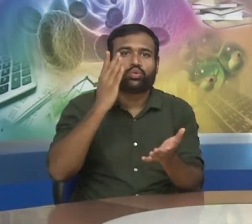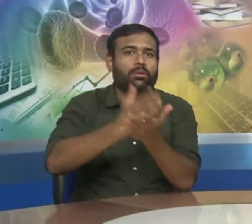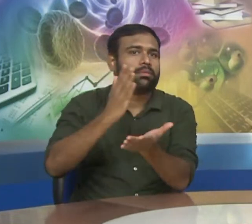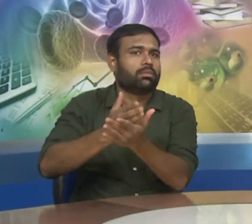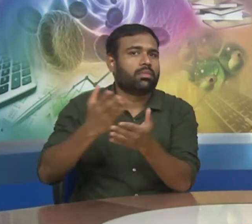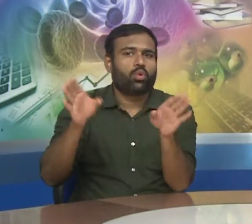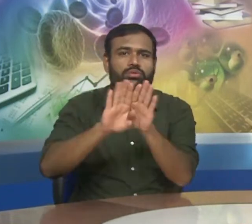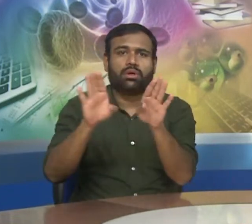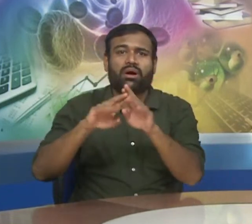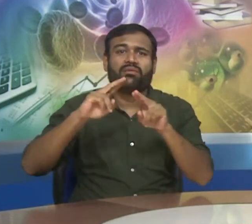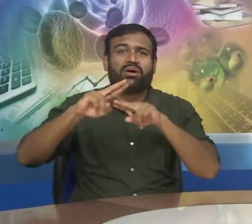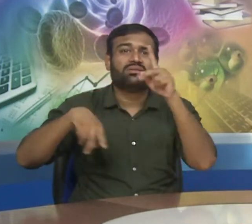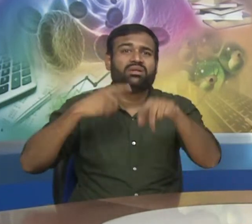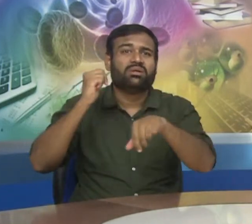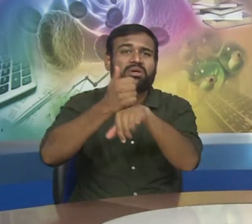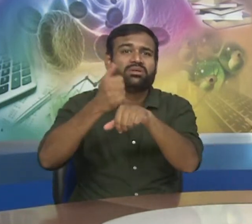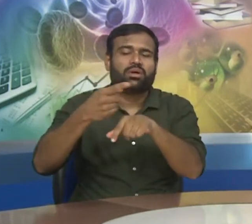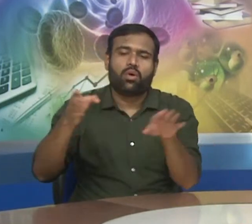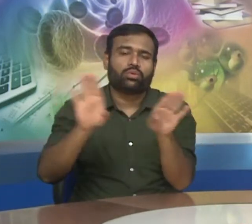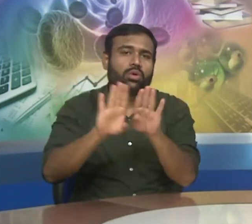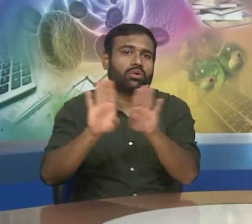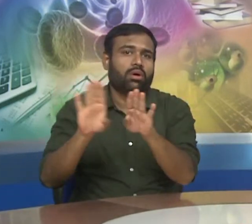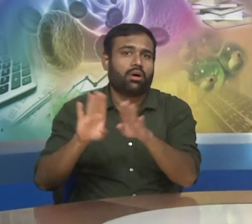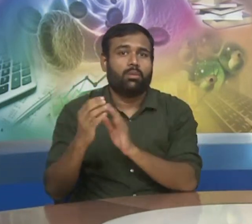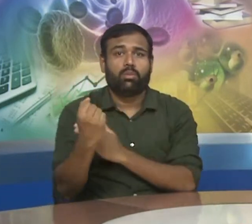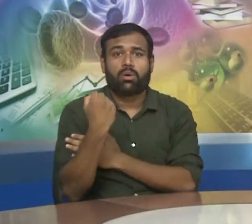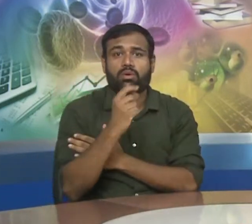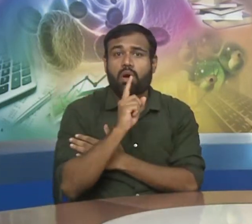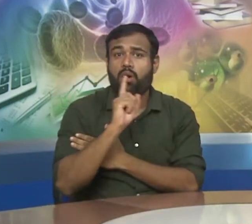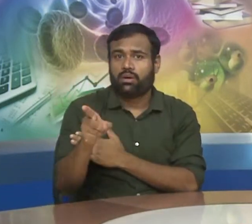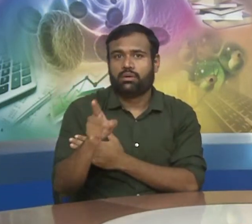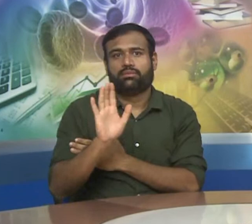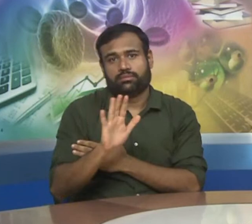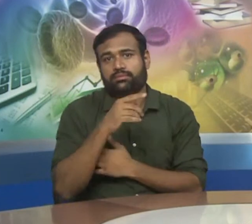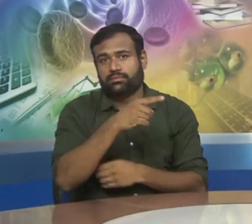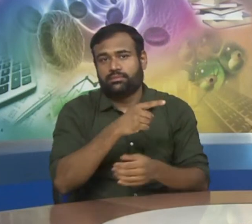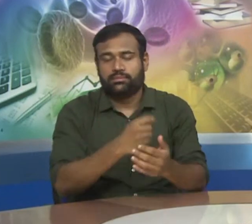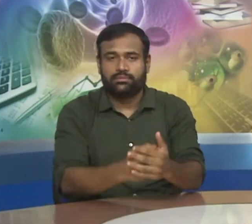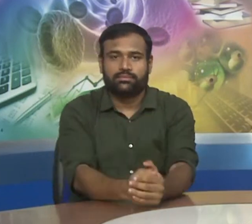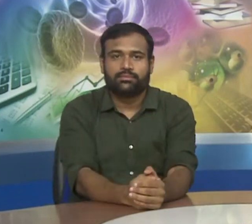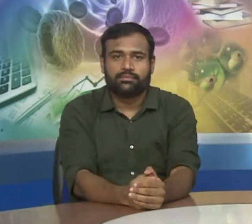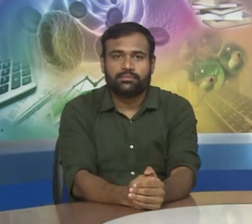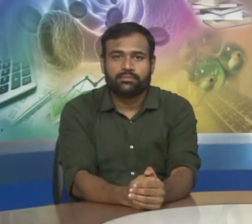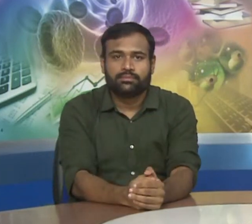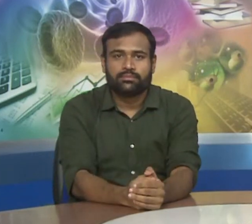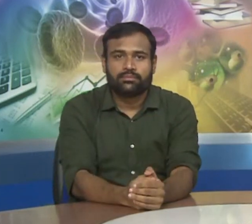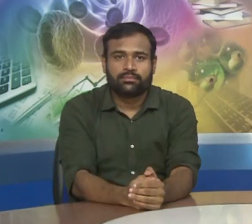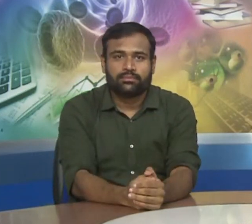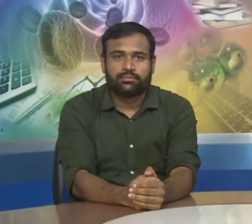that it was ordered that all the factories which are causing pollution, they should be